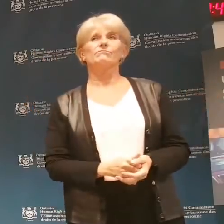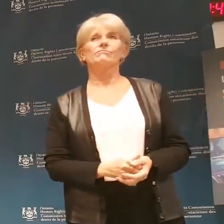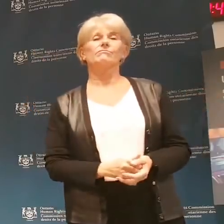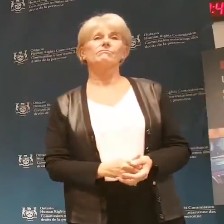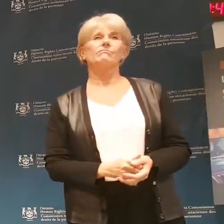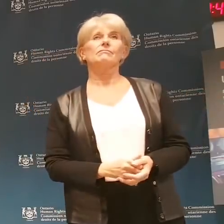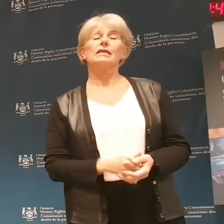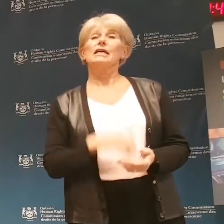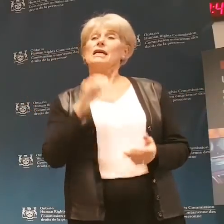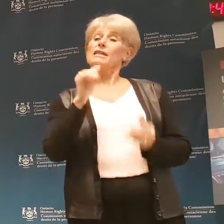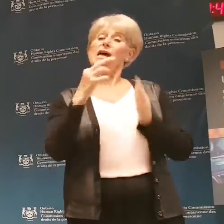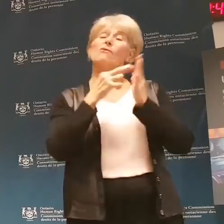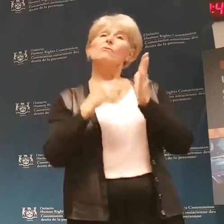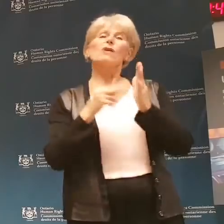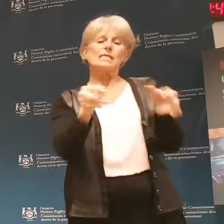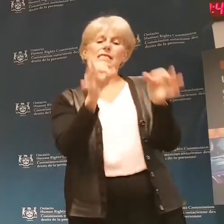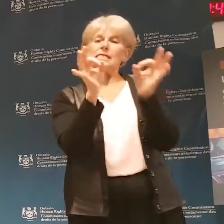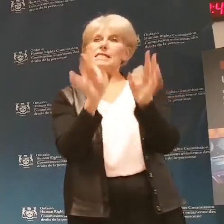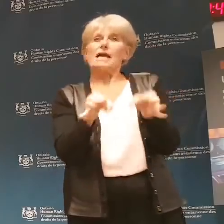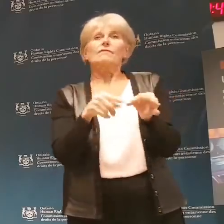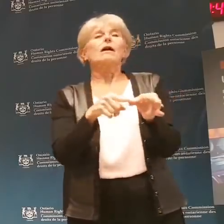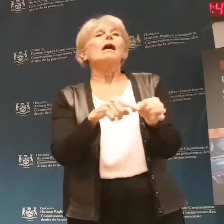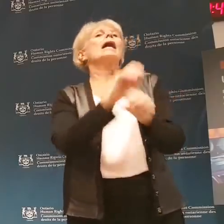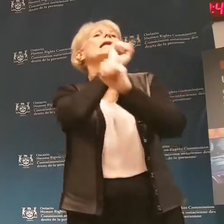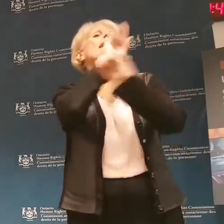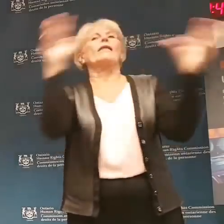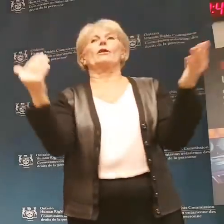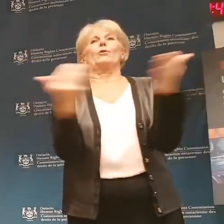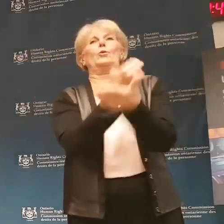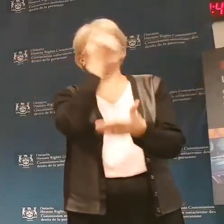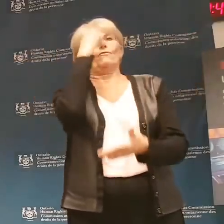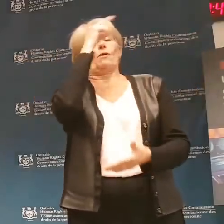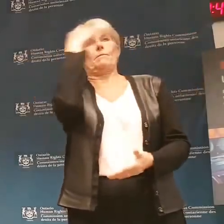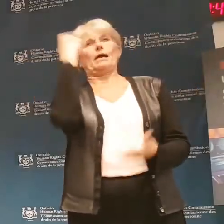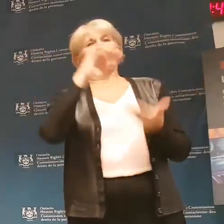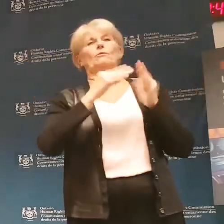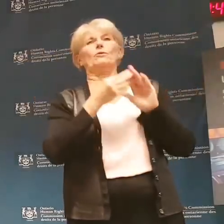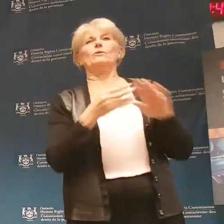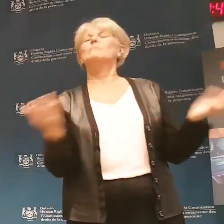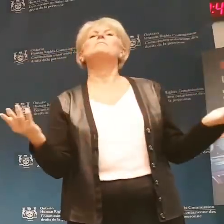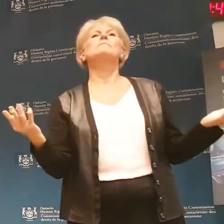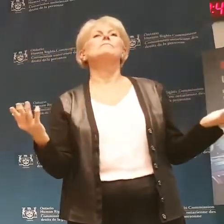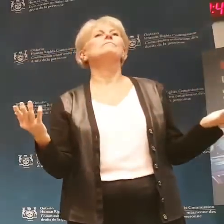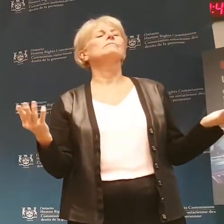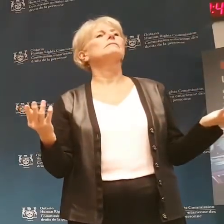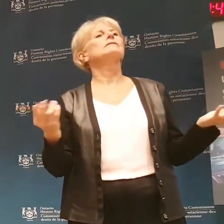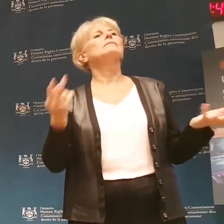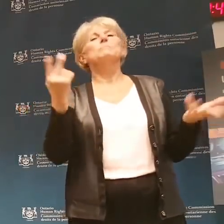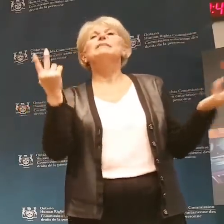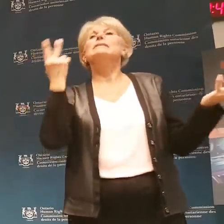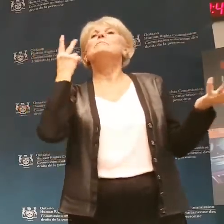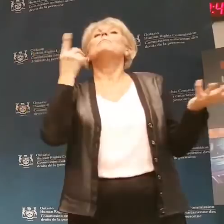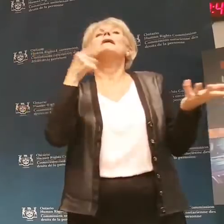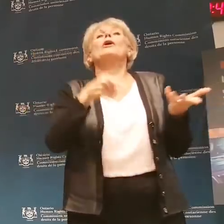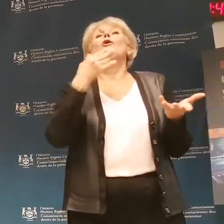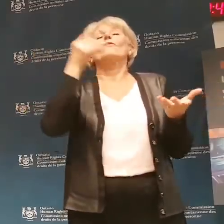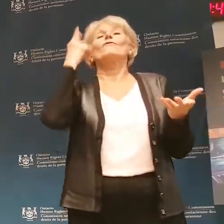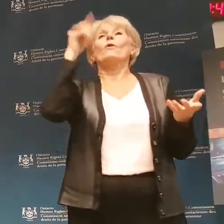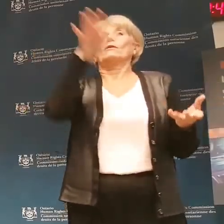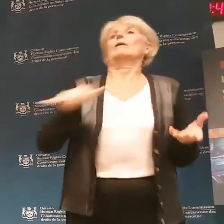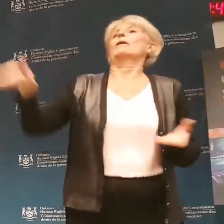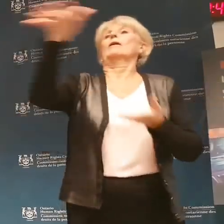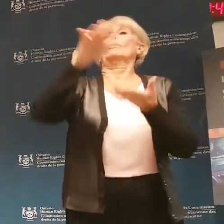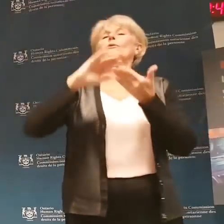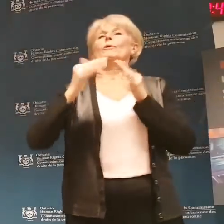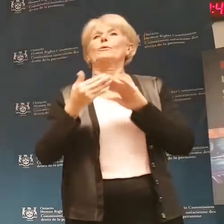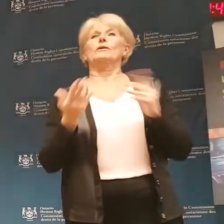This report is definitely not news to the black community. It informs the wider community